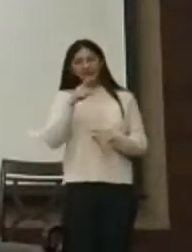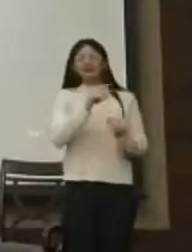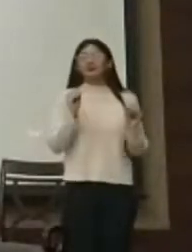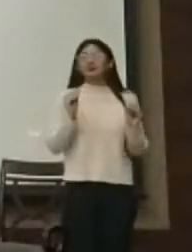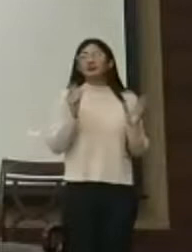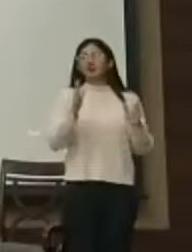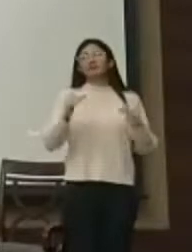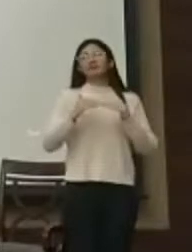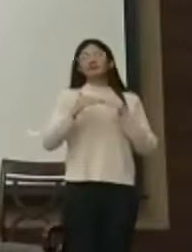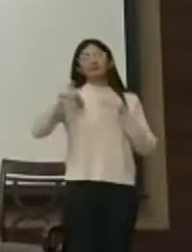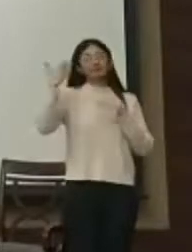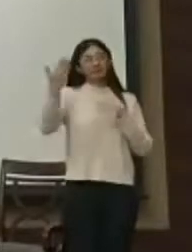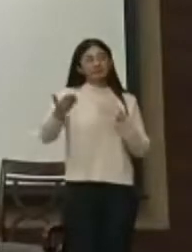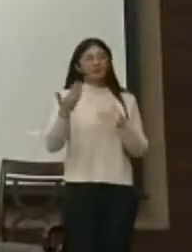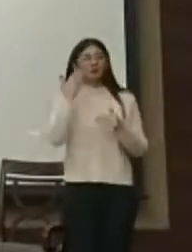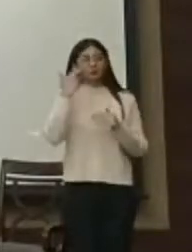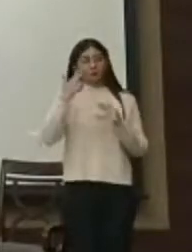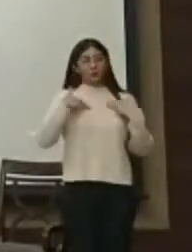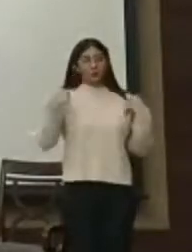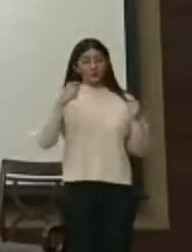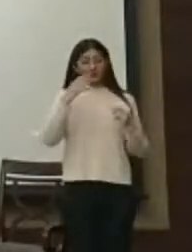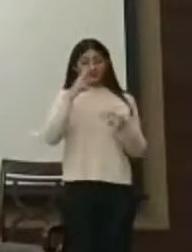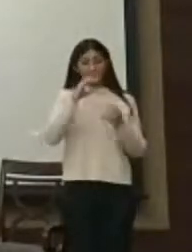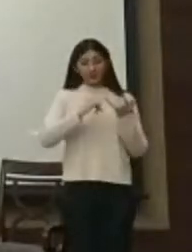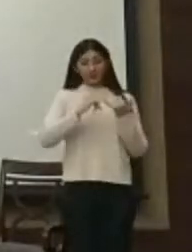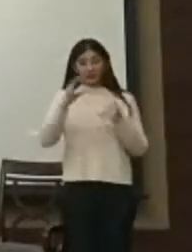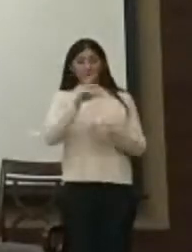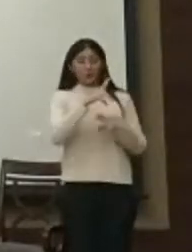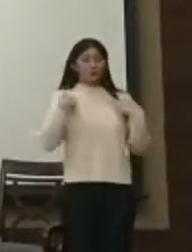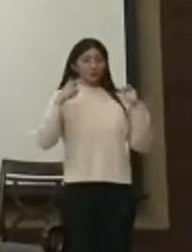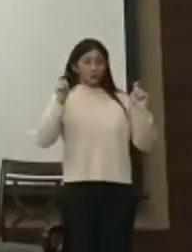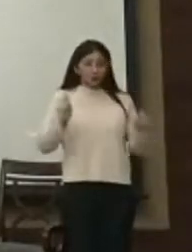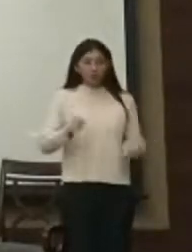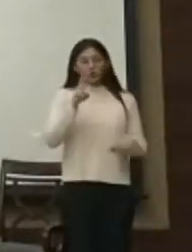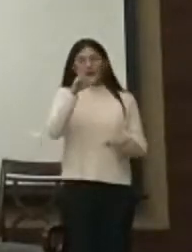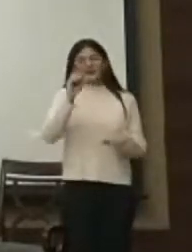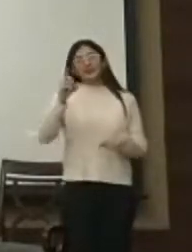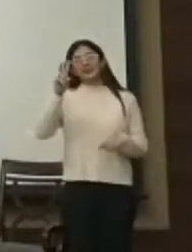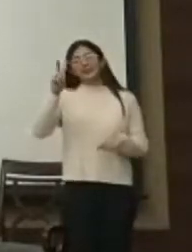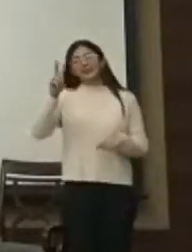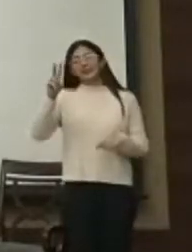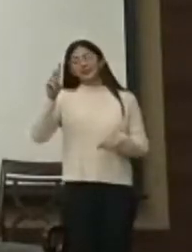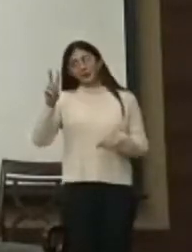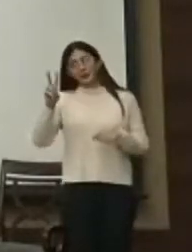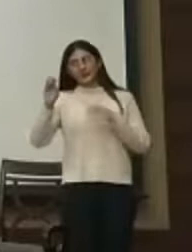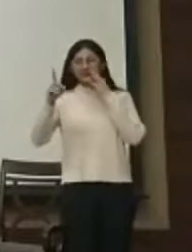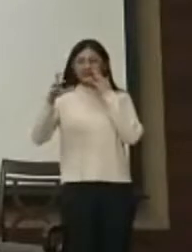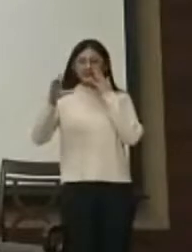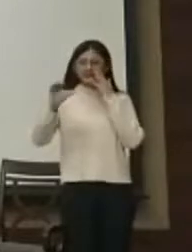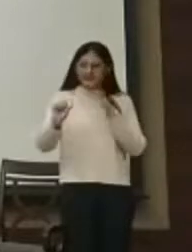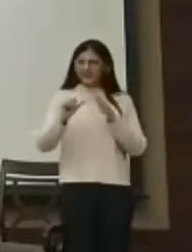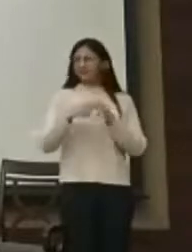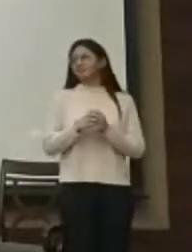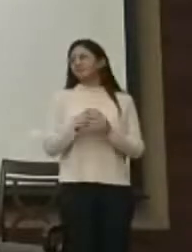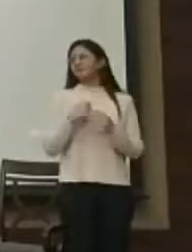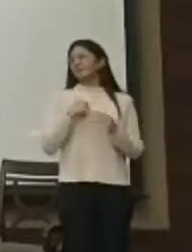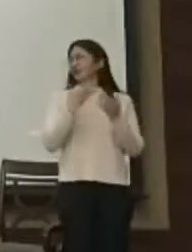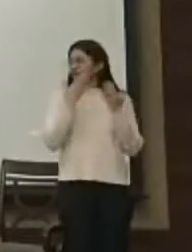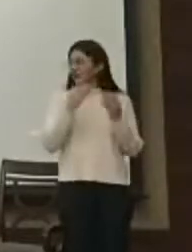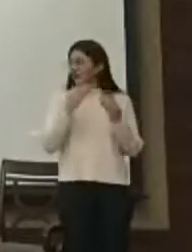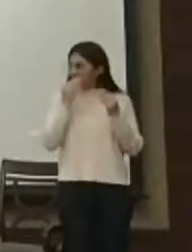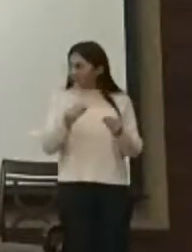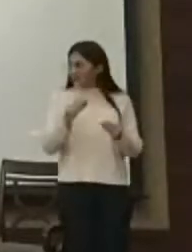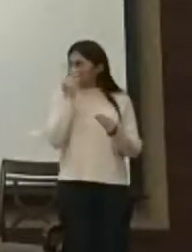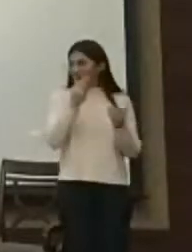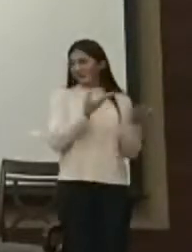of the Supreme Court of India on 23rd September 2019. I request him to please come on stage, and